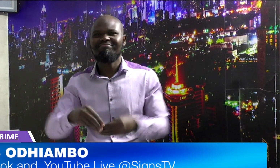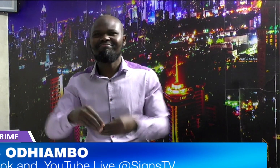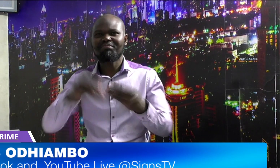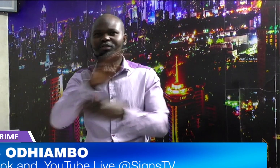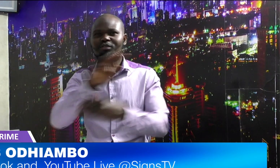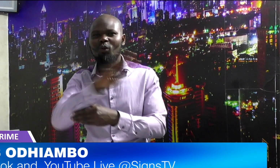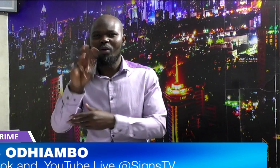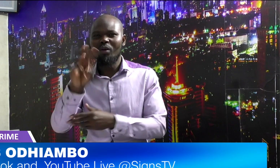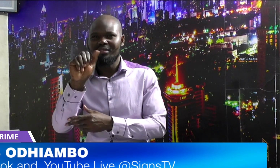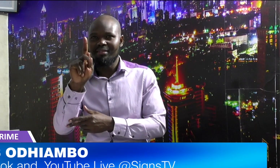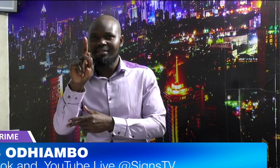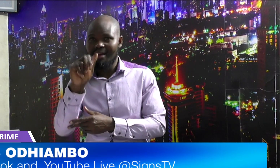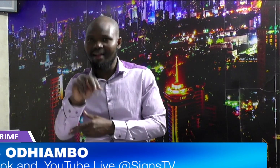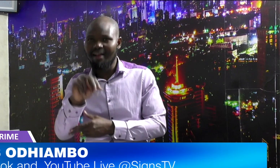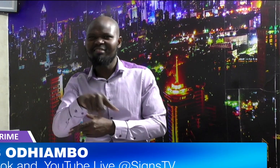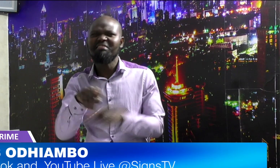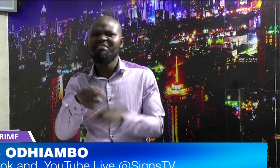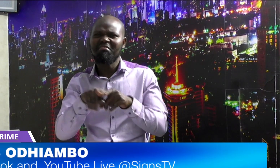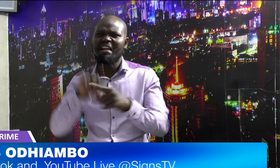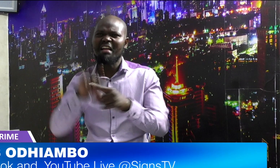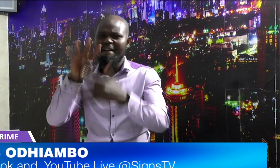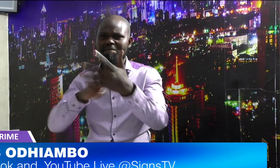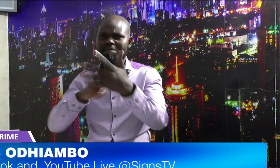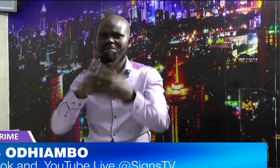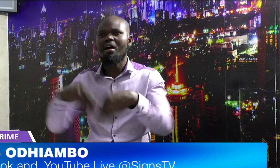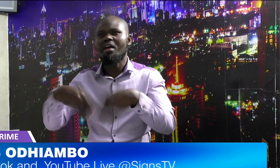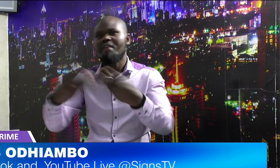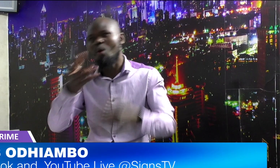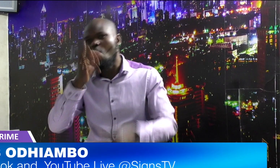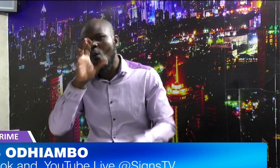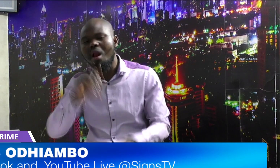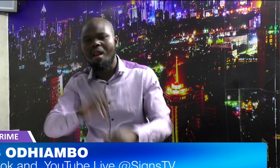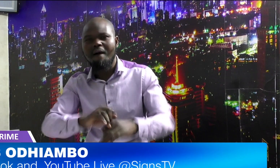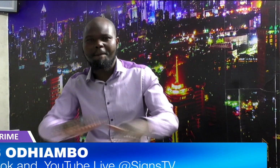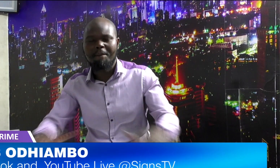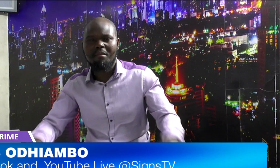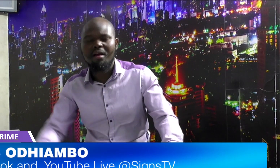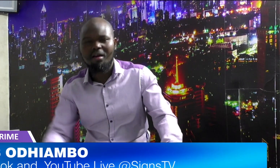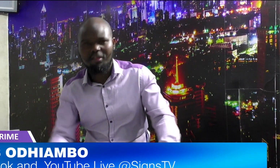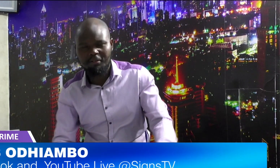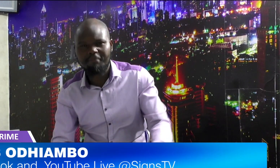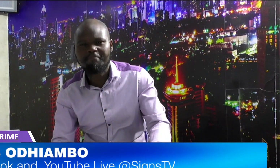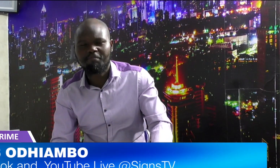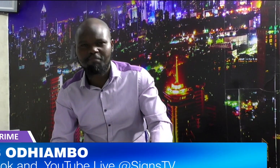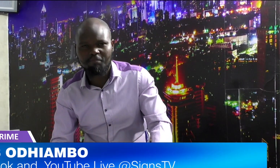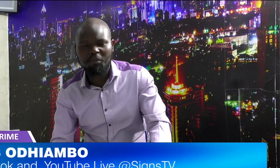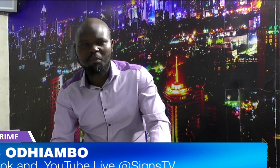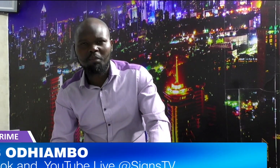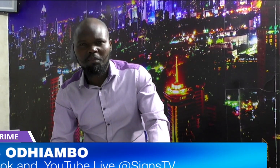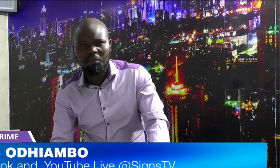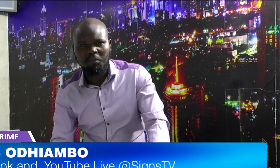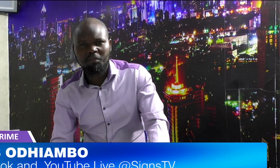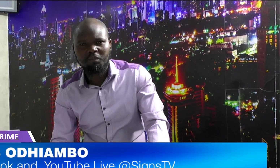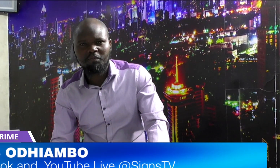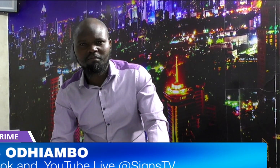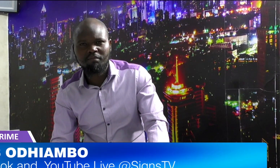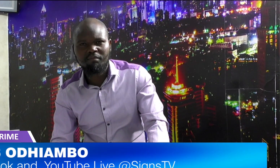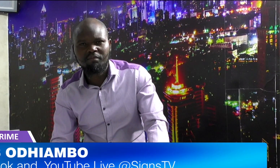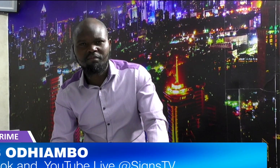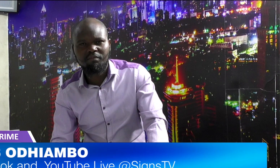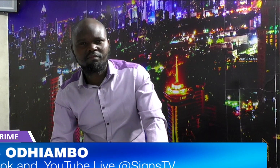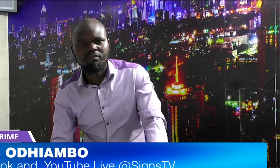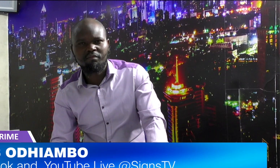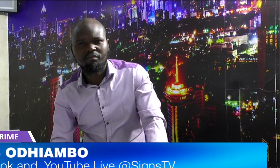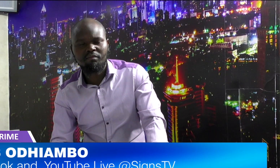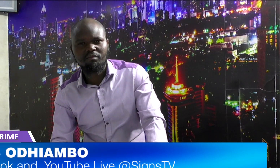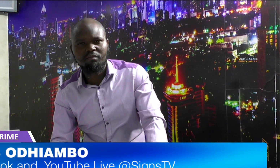flood events. In addition to desilting, NIA is in process of procuring new outlet pump for